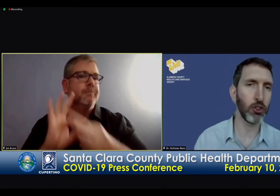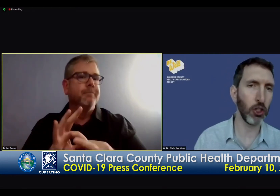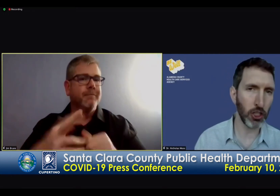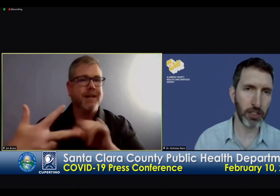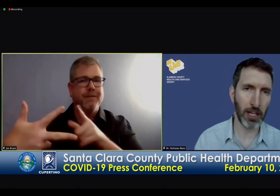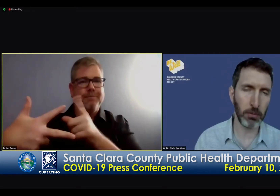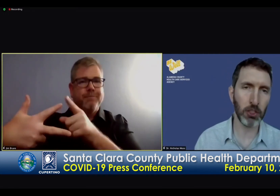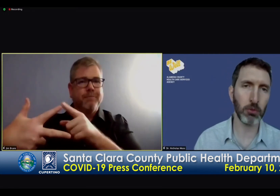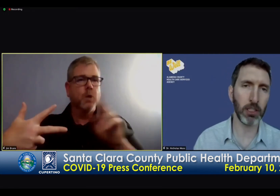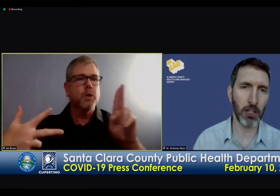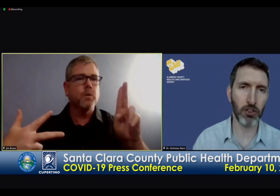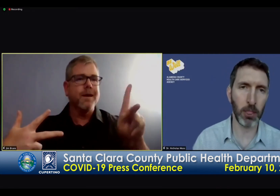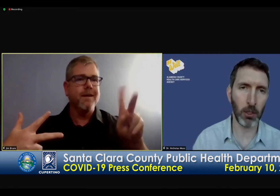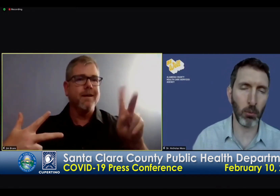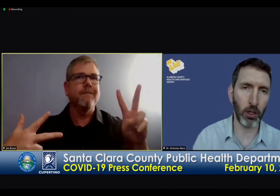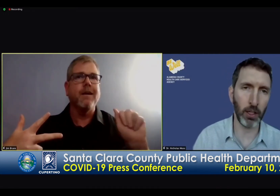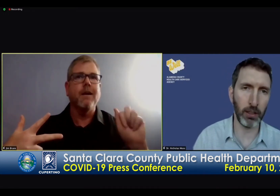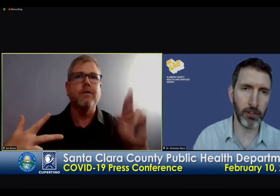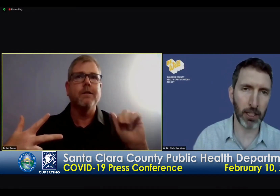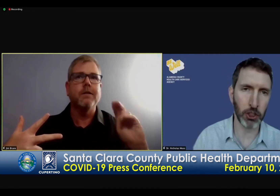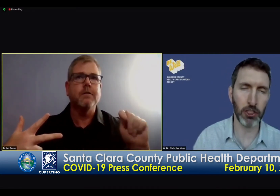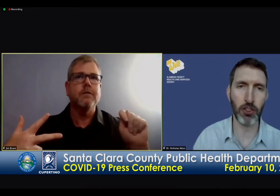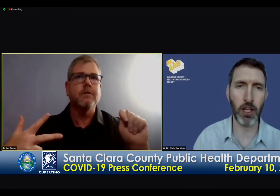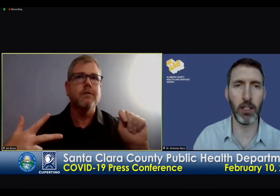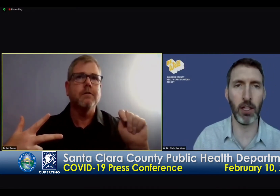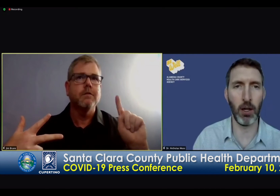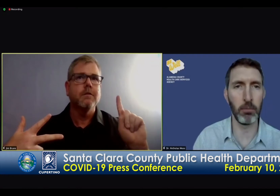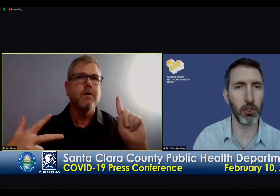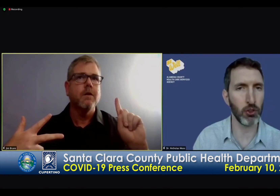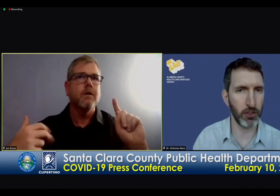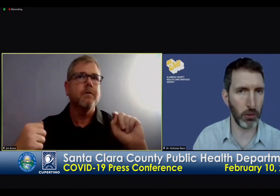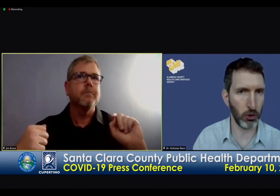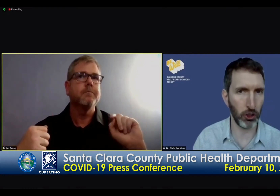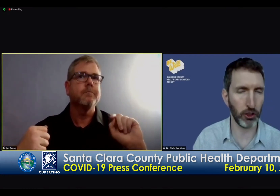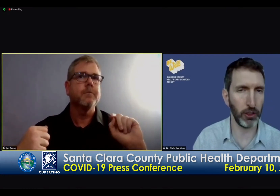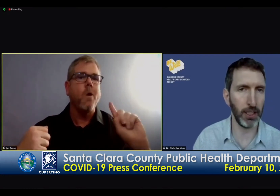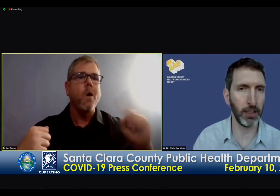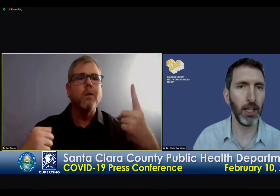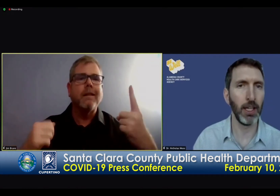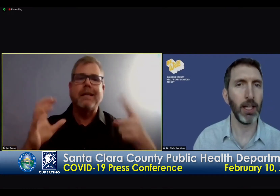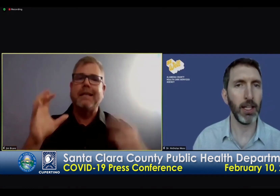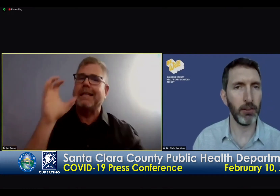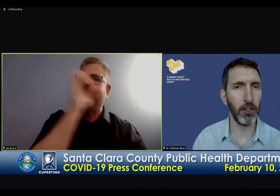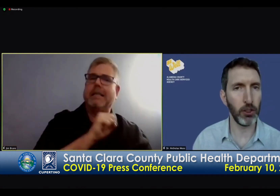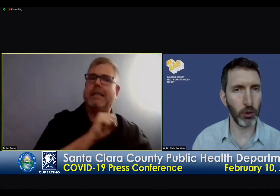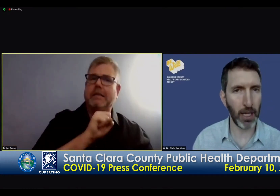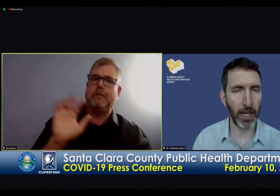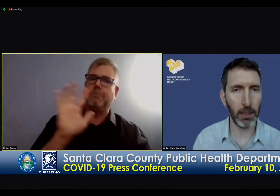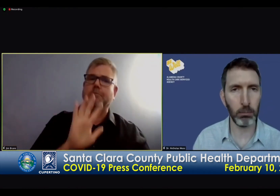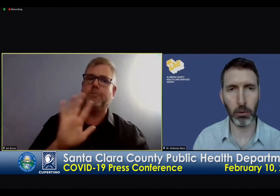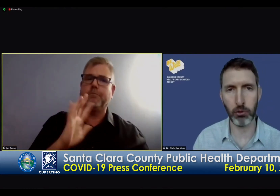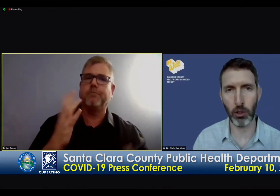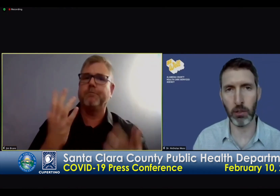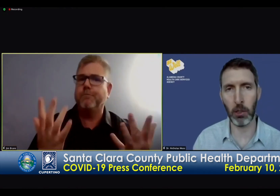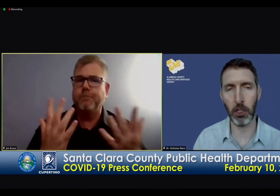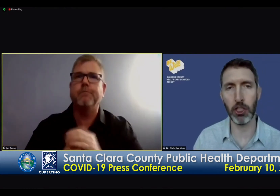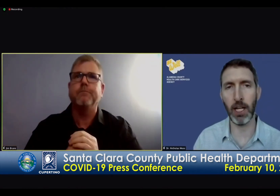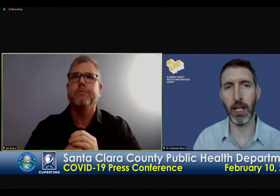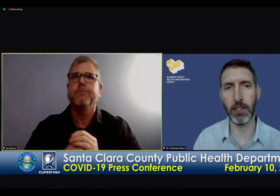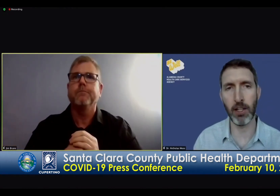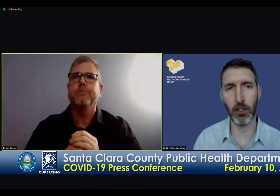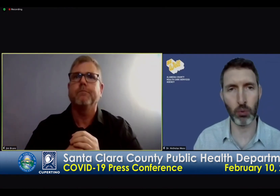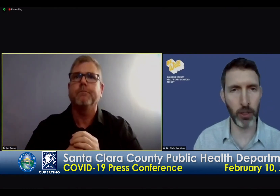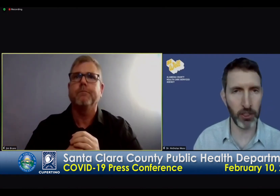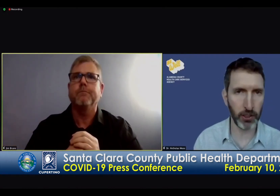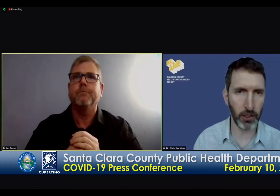These are just estimates, but it does appear more infectious than the strains that were circulating in the UK before it emerged. And